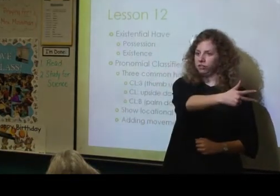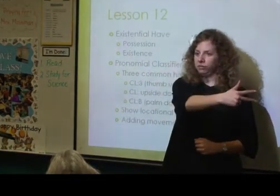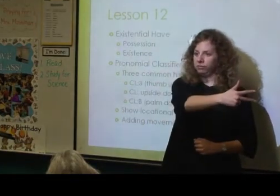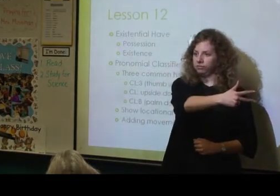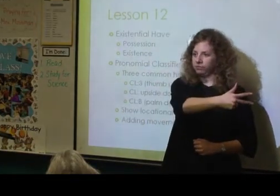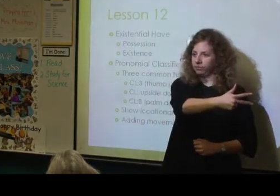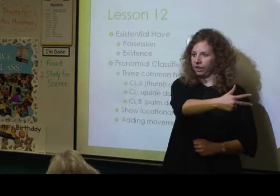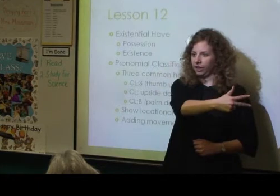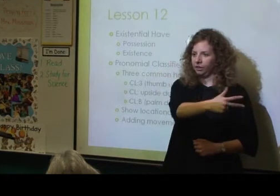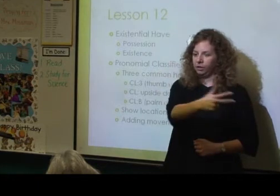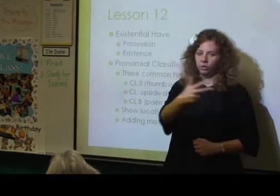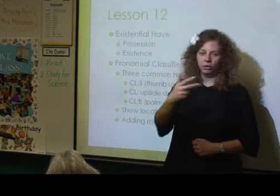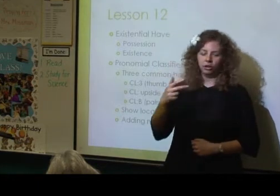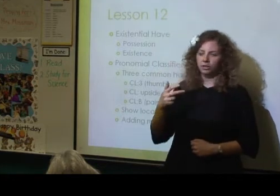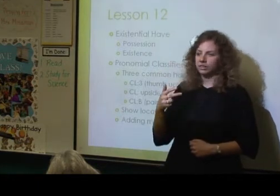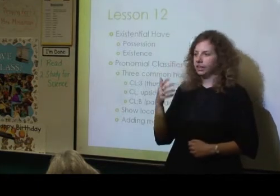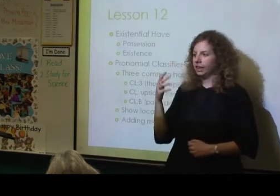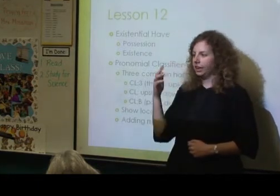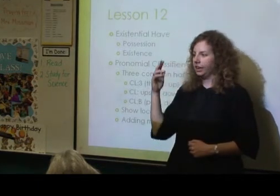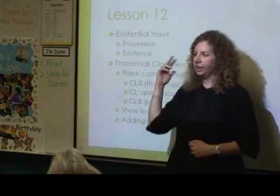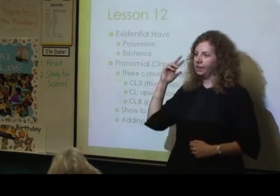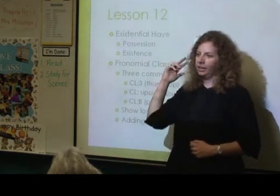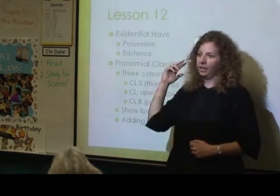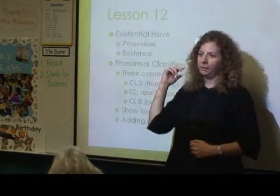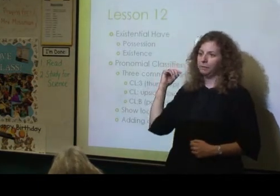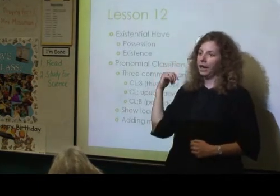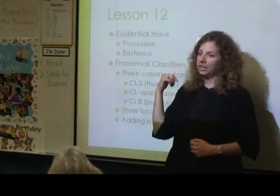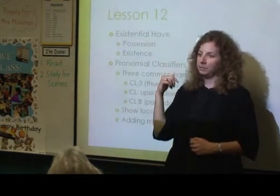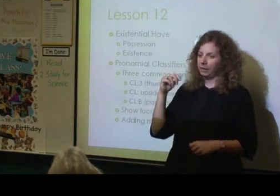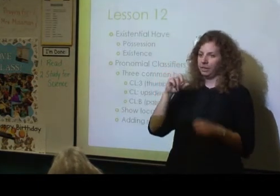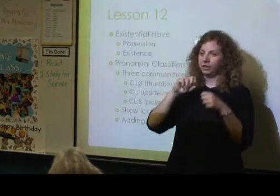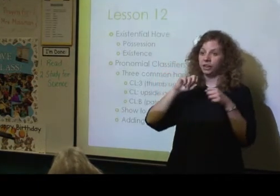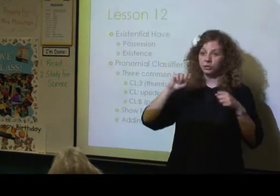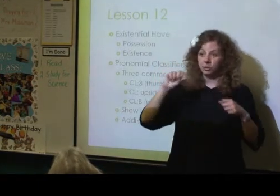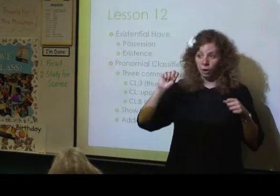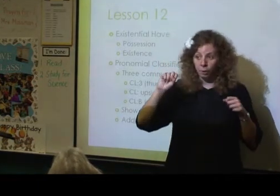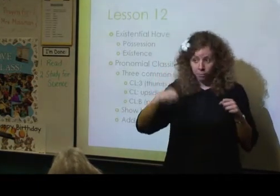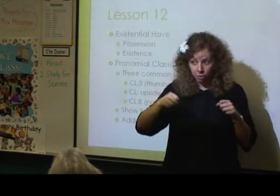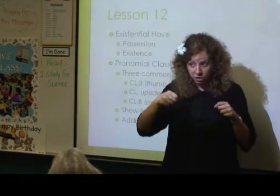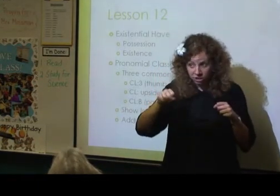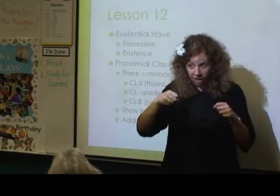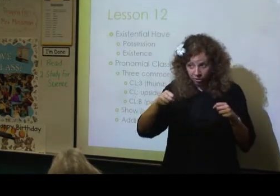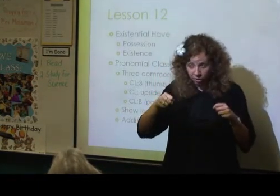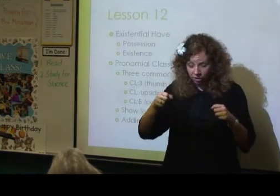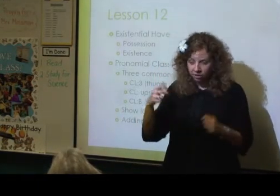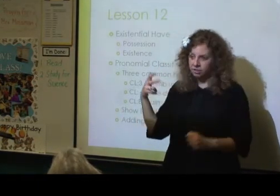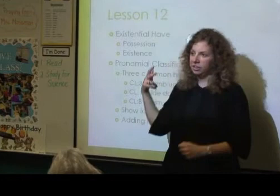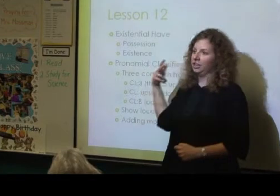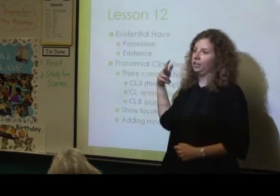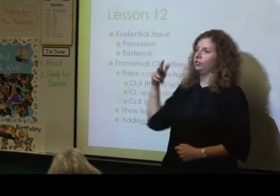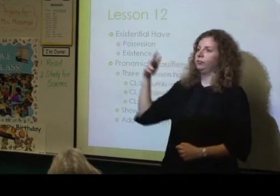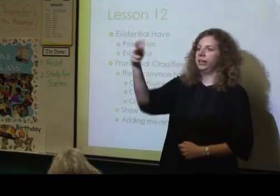of me. Okay, or you could say it passed by me. Okay, so you go motorcycle, it drove past